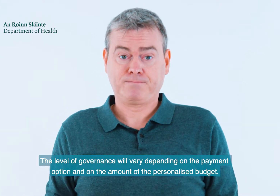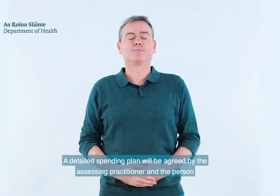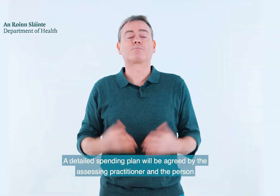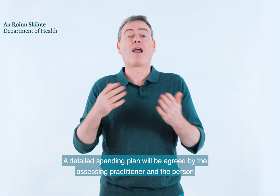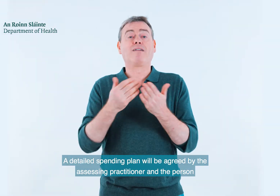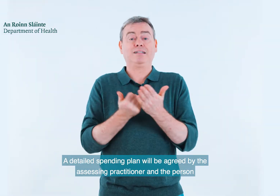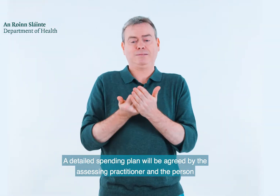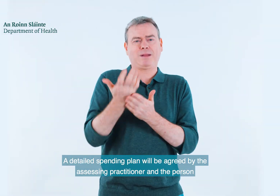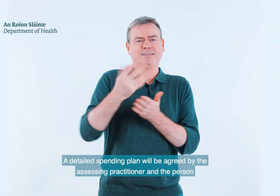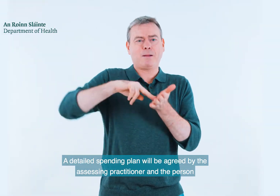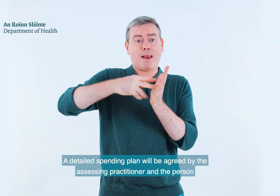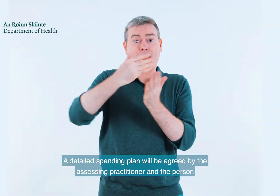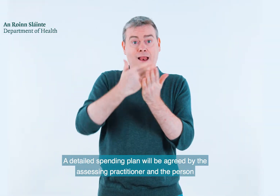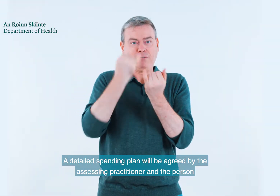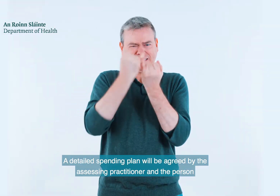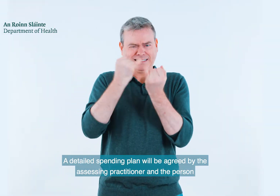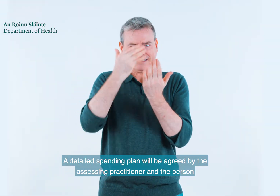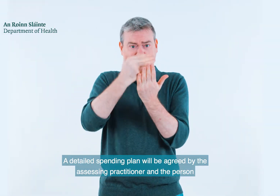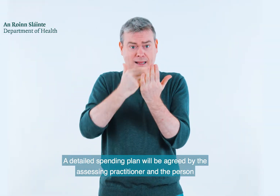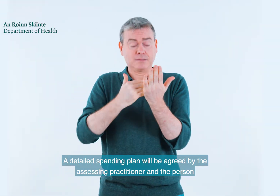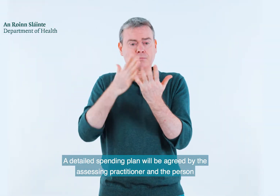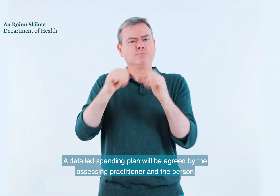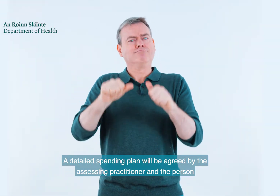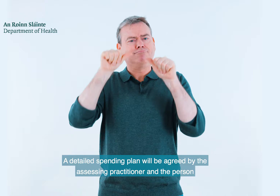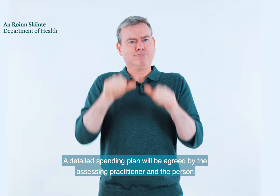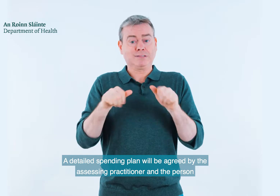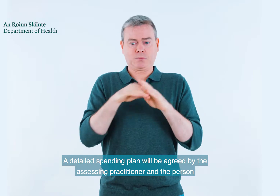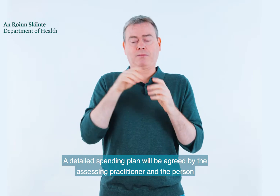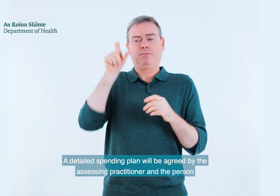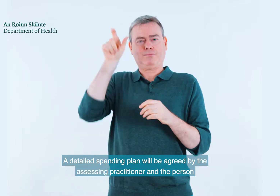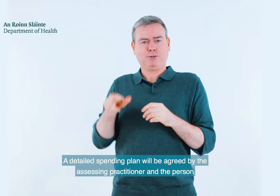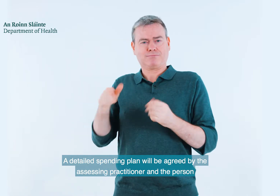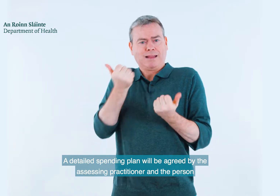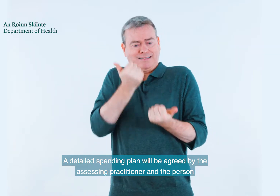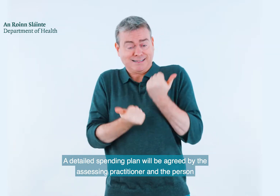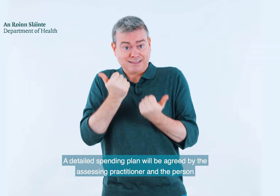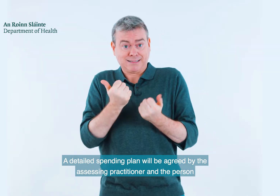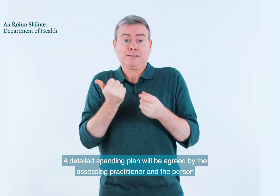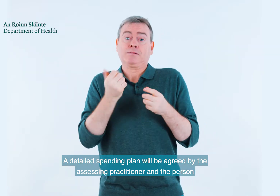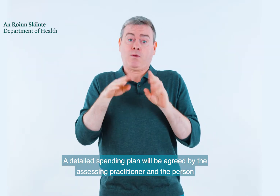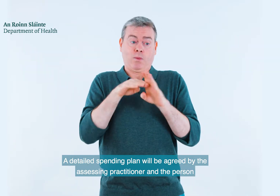A detailed spending plan will be agreed by the assessing practitioner and the person.